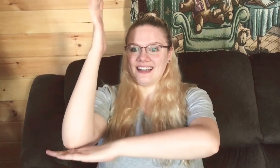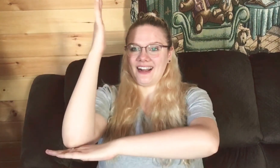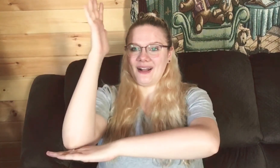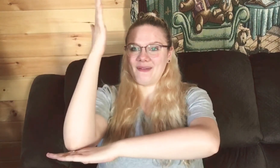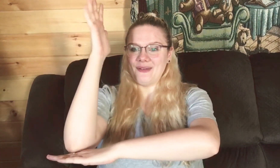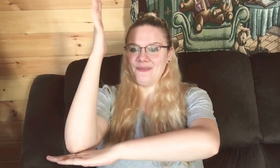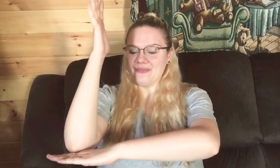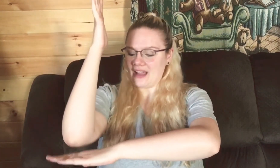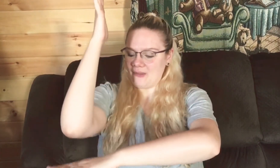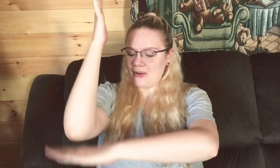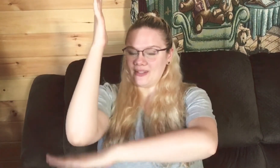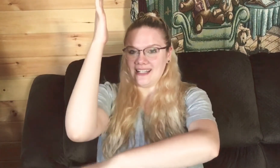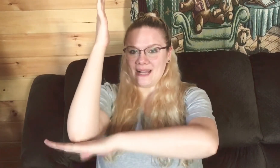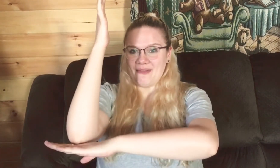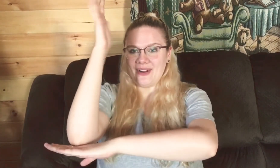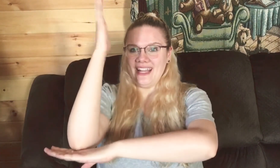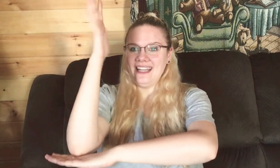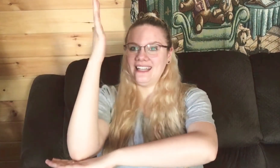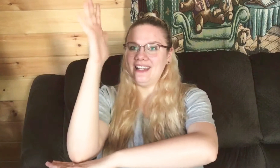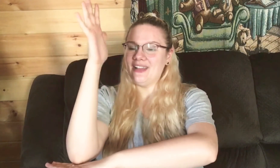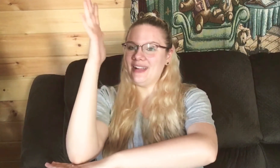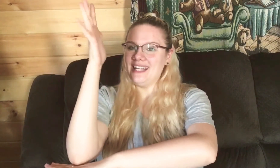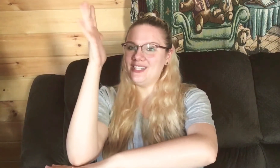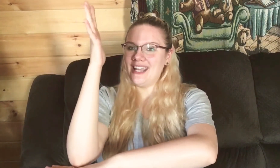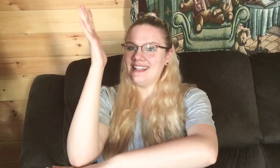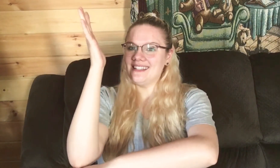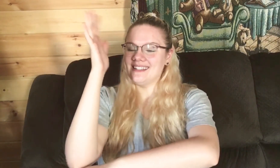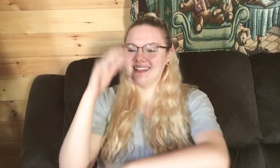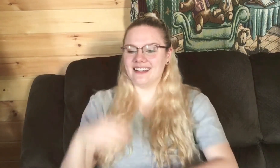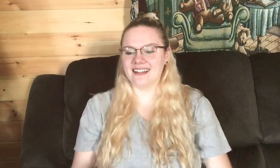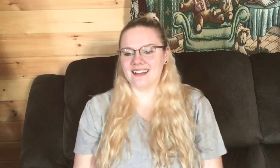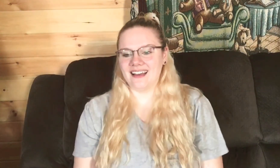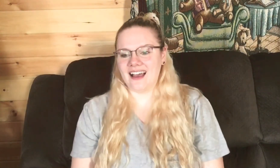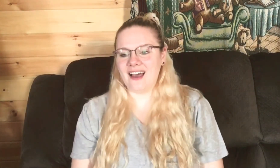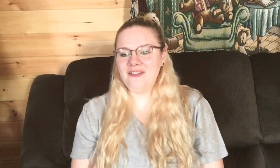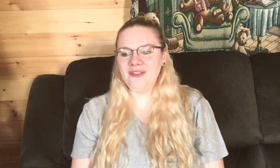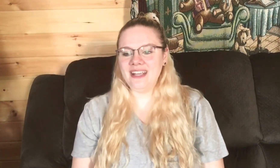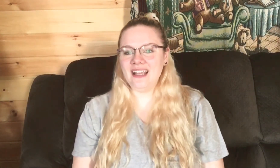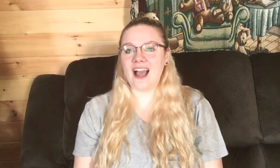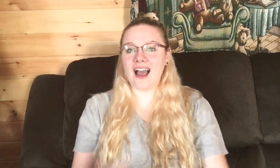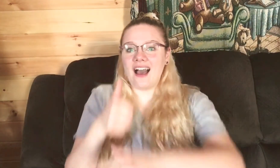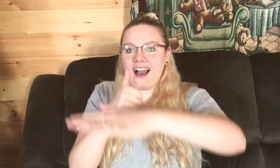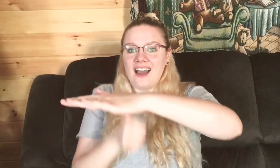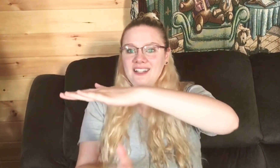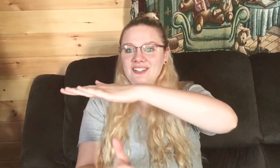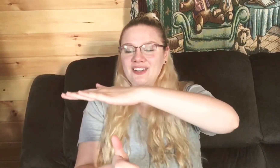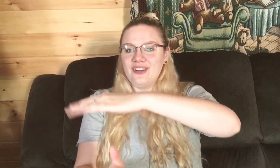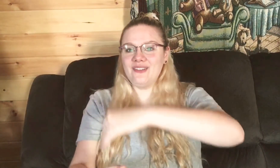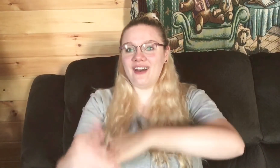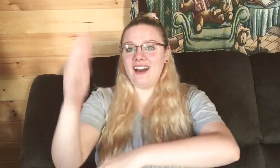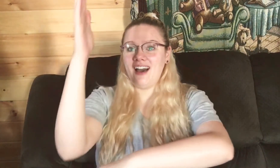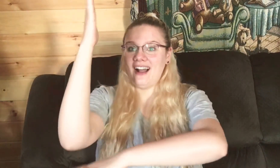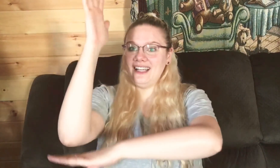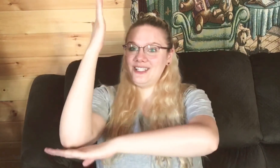Our elbow goes on top of our hand, and the other hand shakes. Hovering under. Under the honey